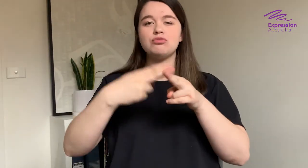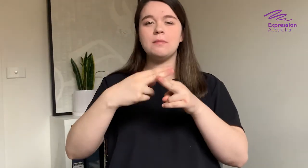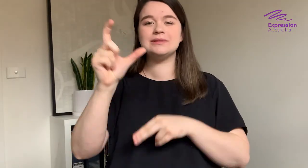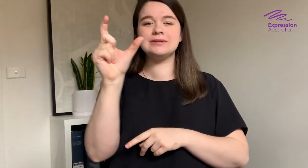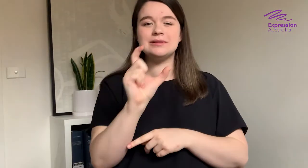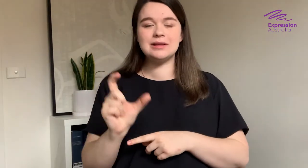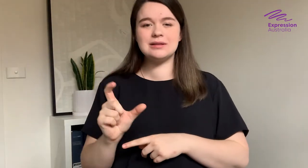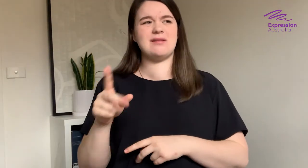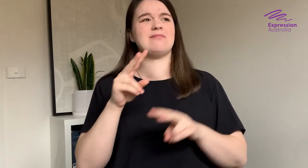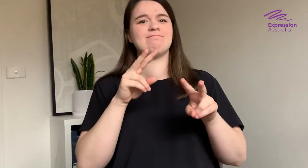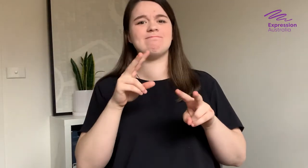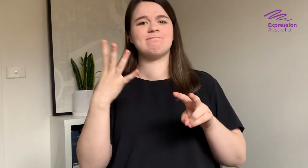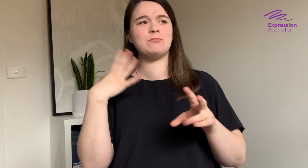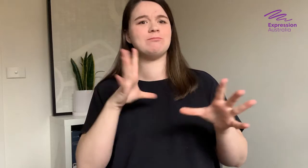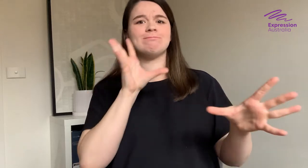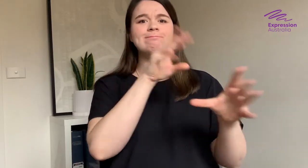Thank